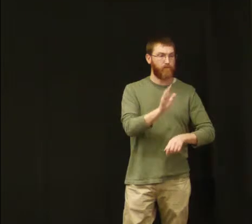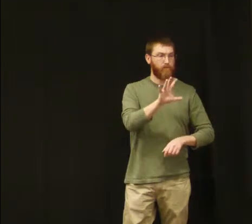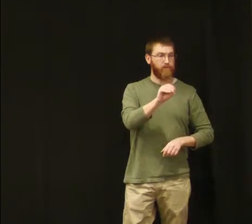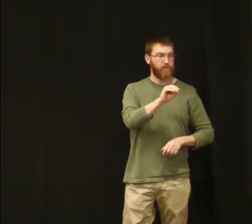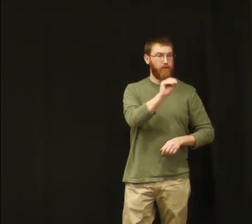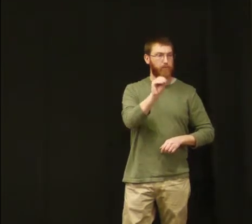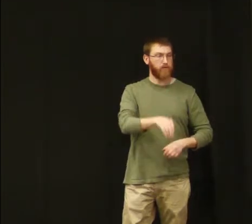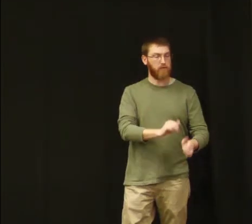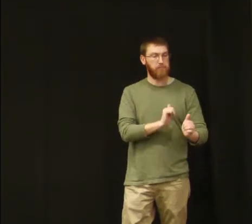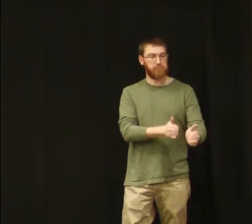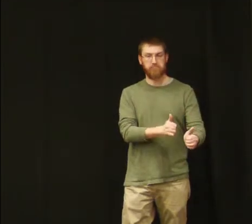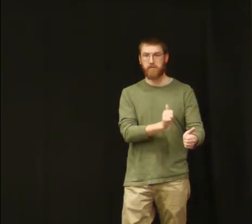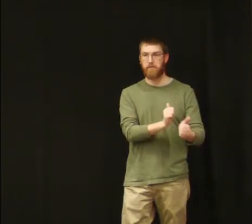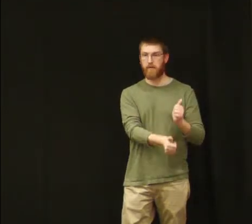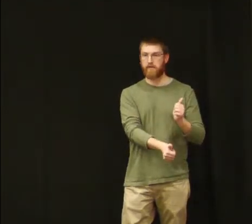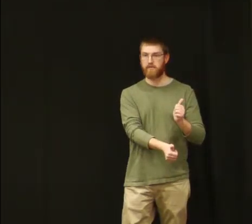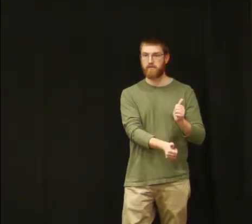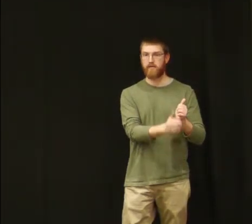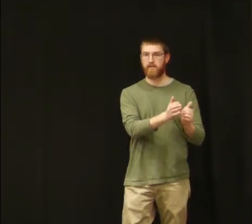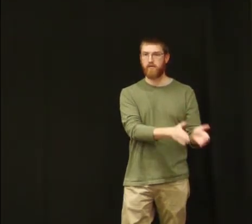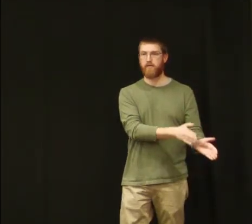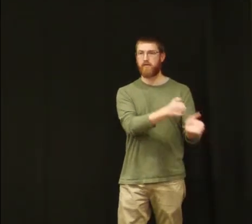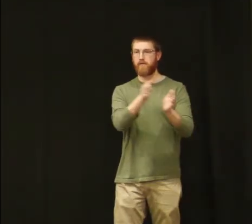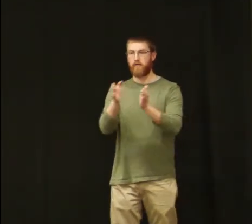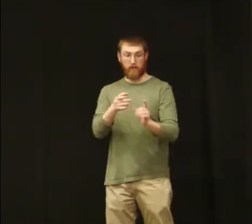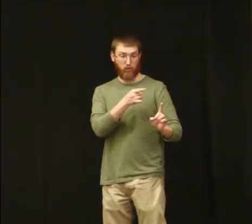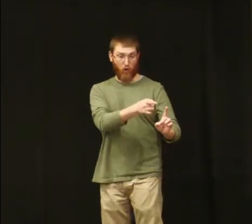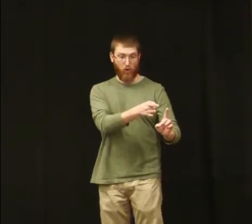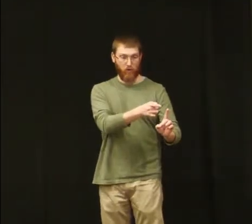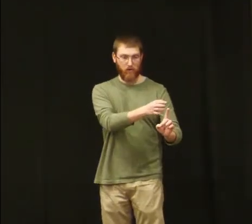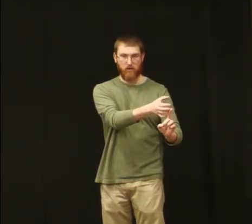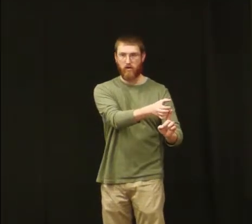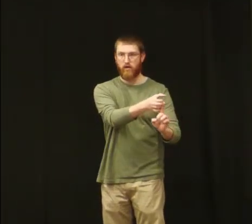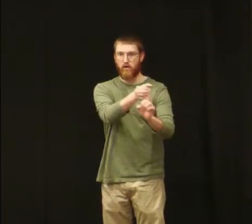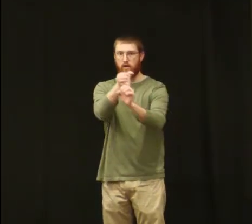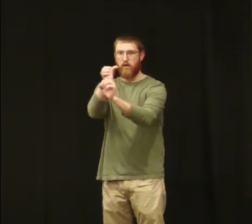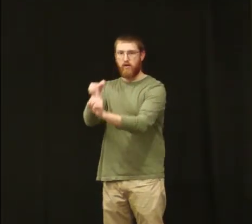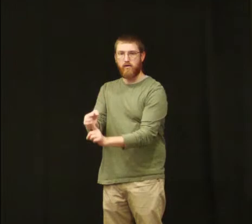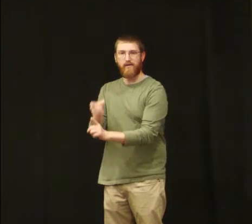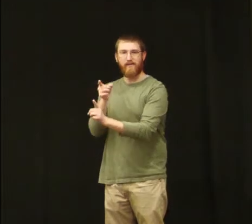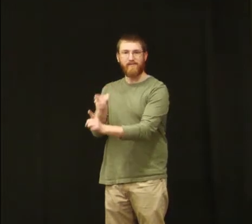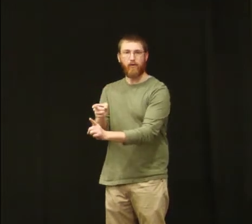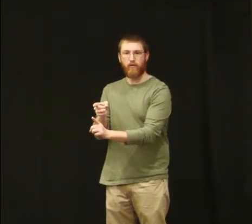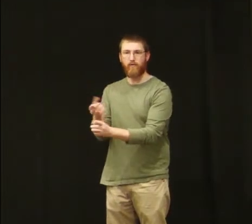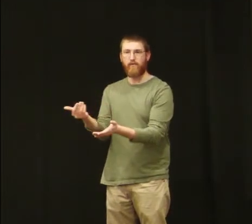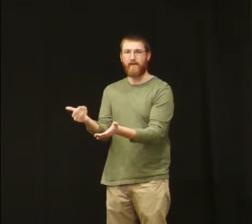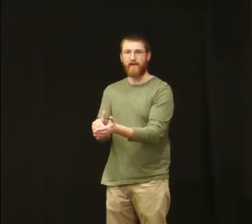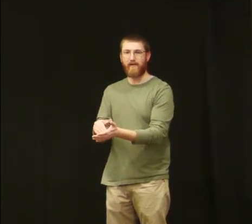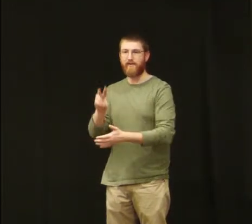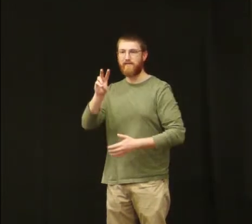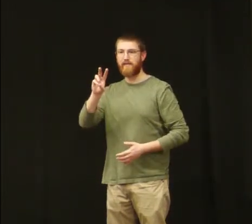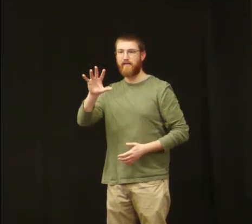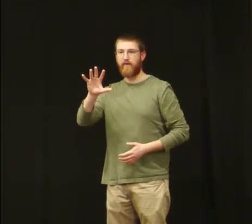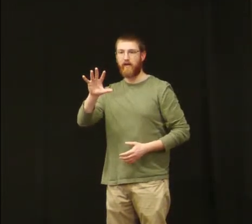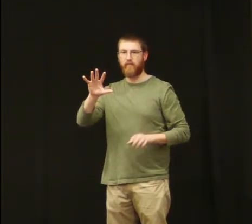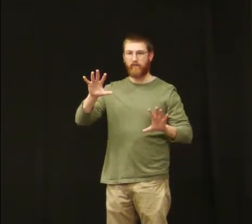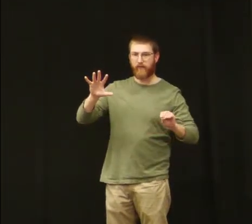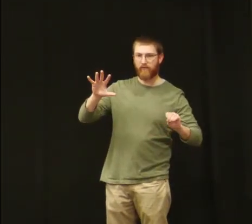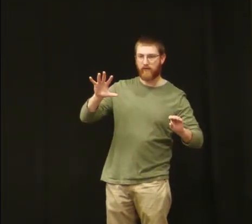50%, and now they're using the same goal on task at 65,